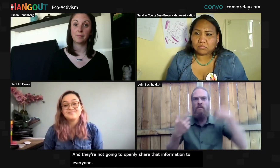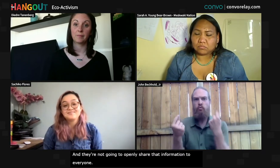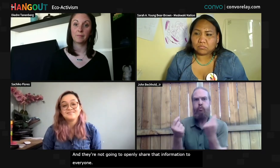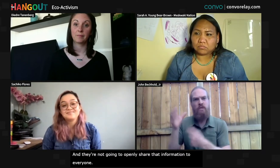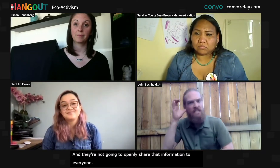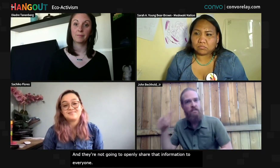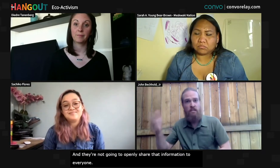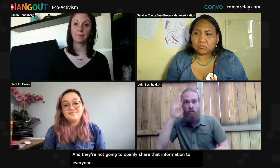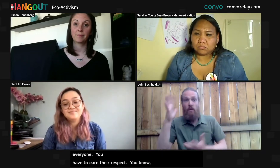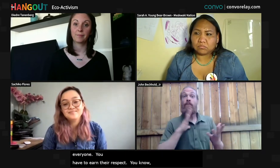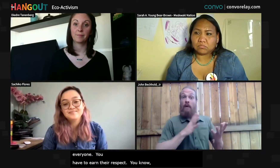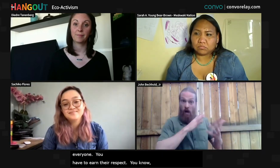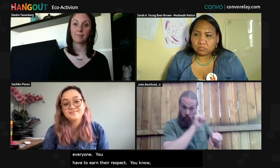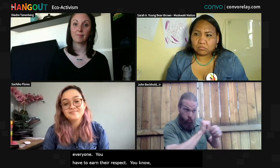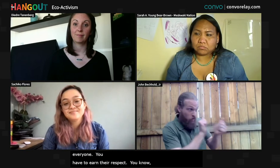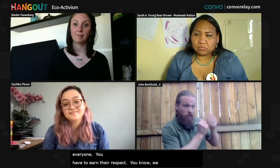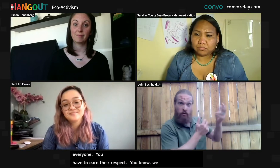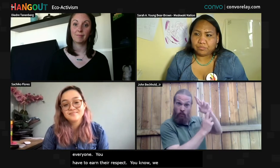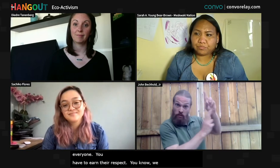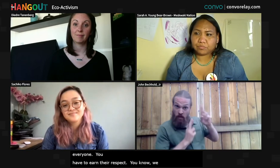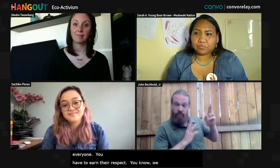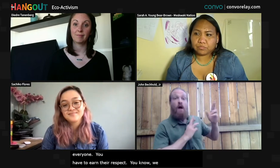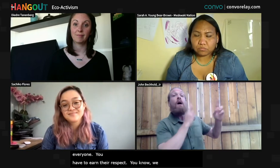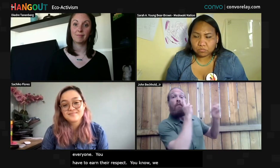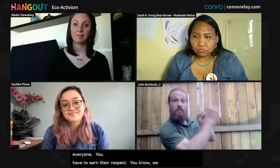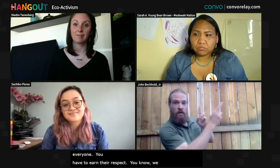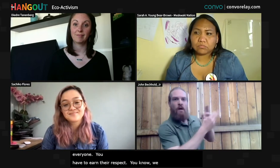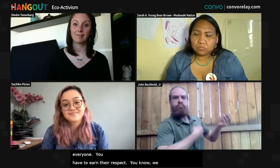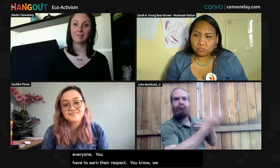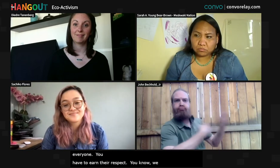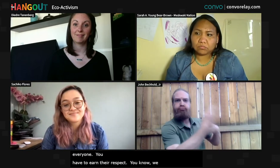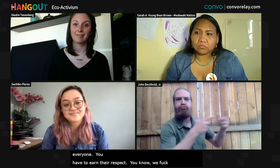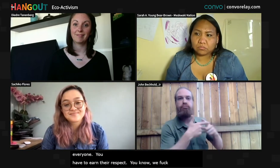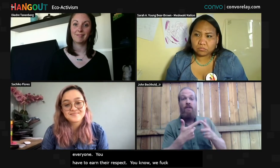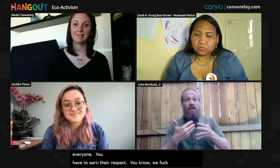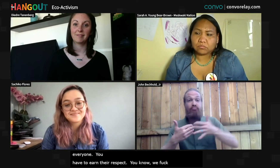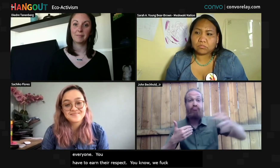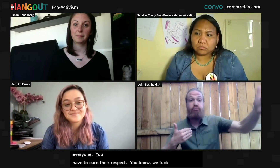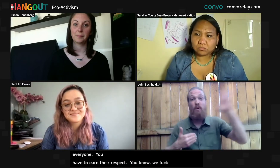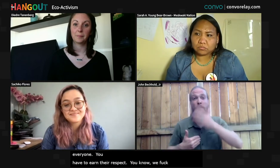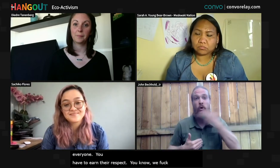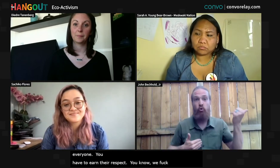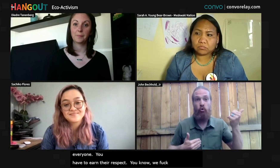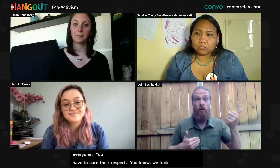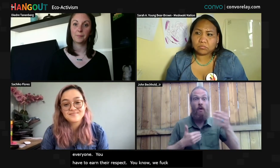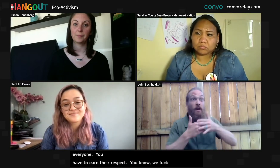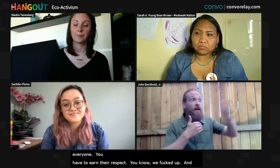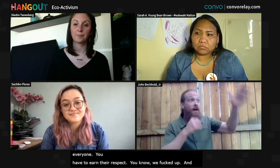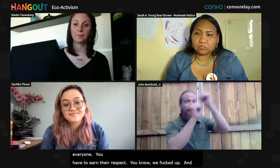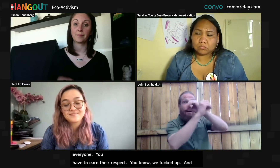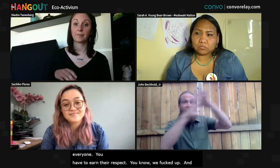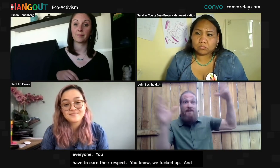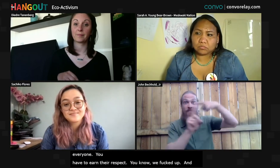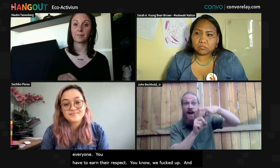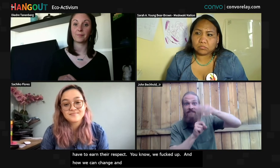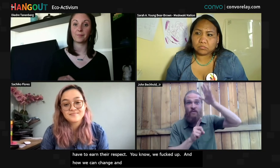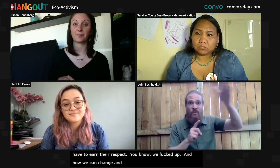of mistakes along the way, and how we can fix it is by listening to Indigenous people. We give them respect, they'll give us respect, and they'll be